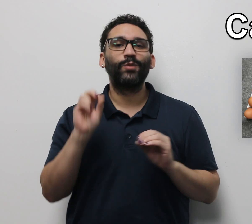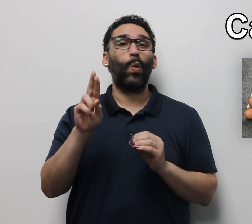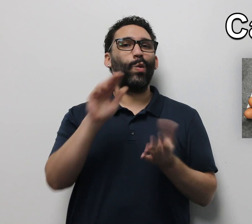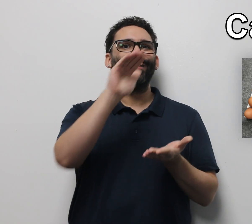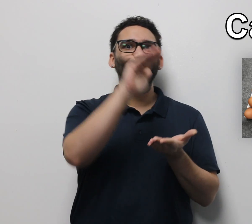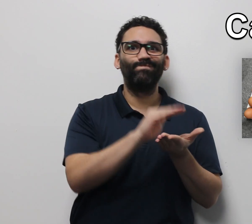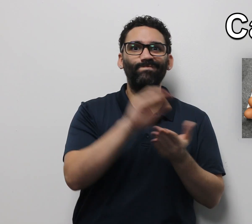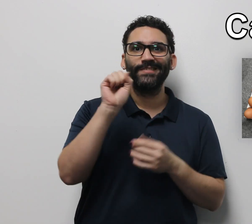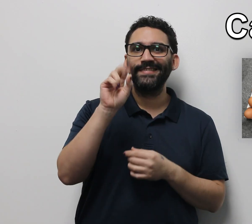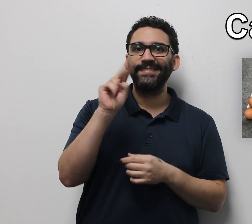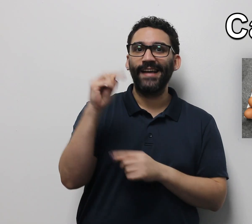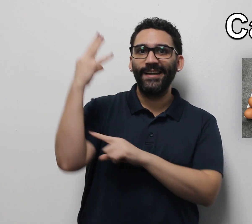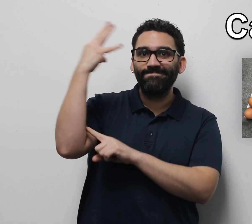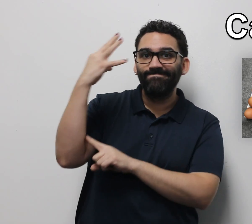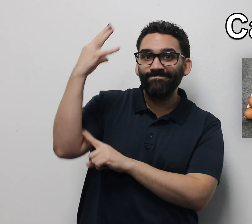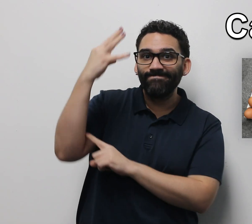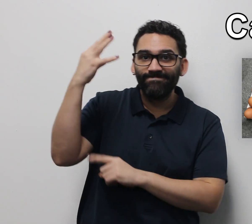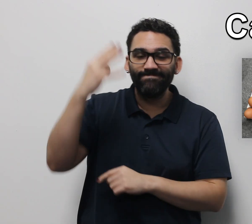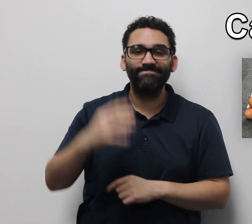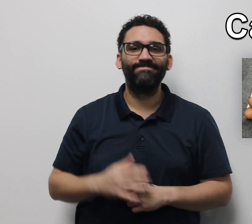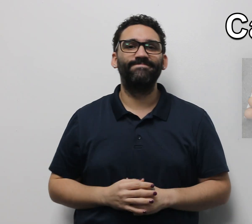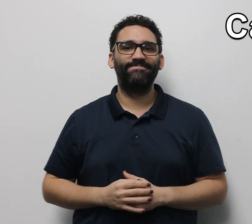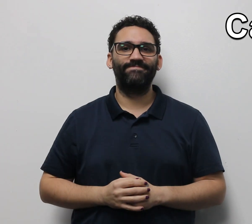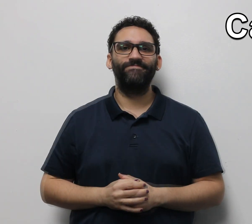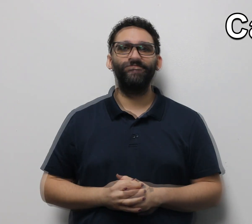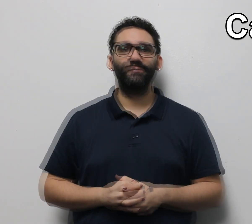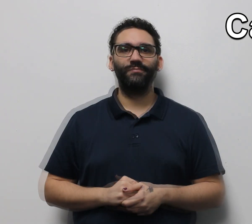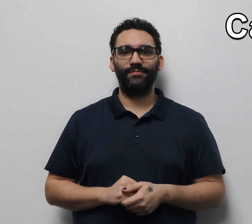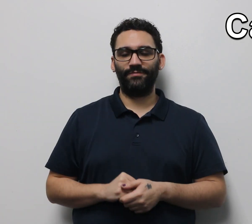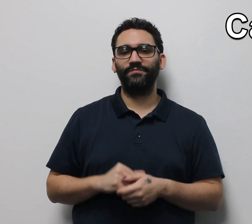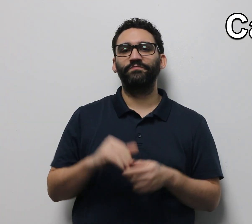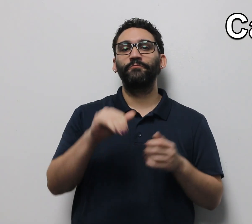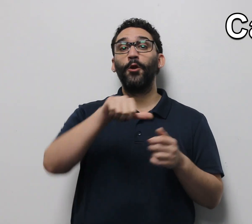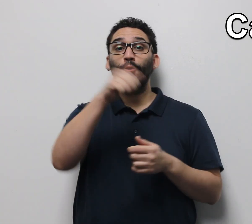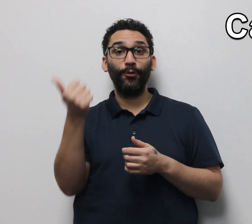D deficiency from no sunlight can also be a cause.